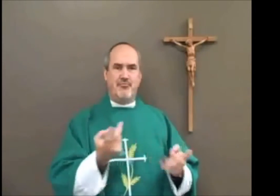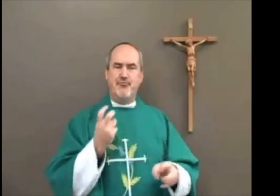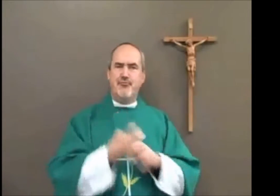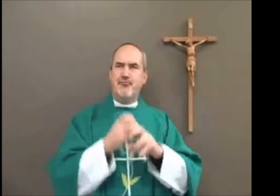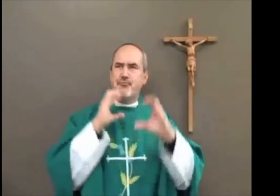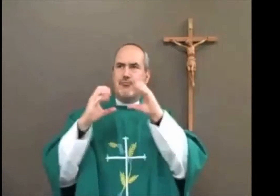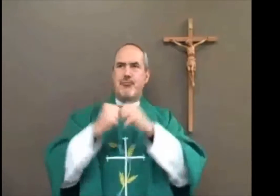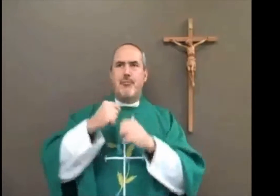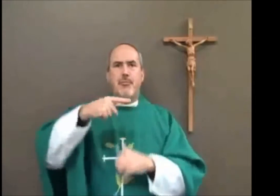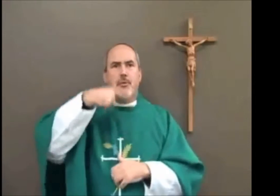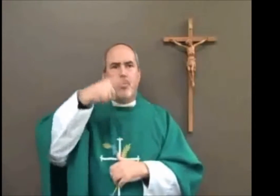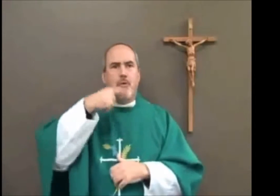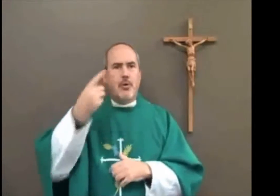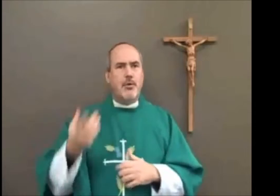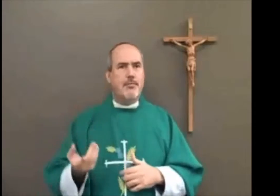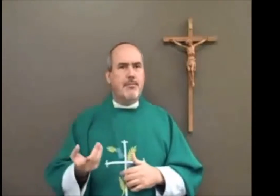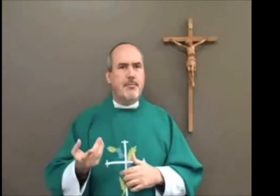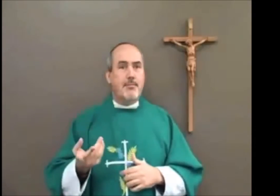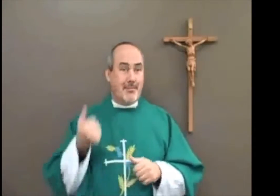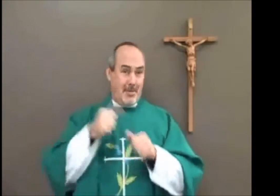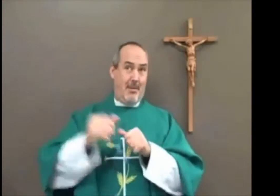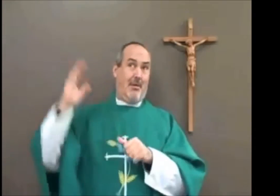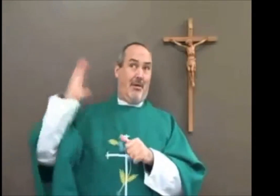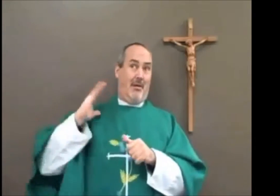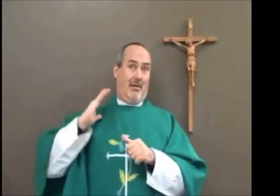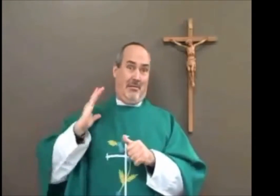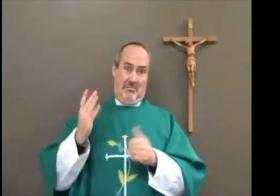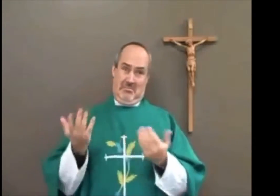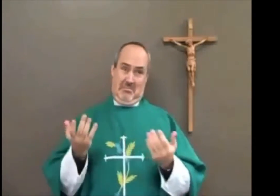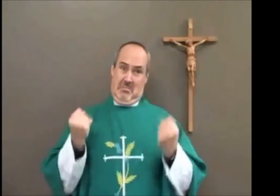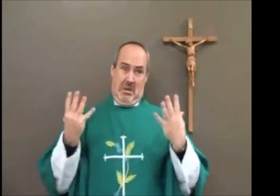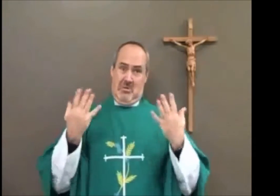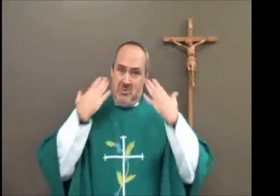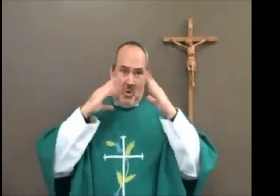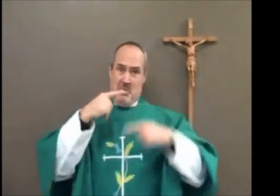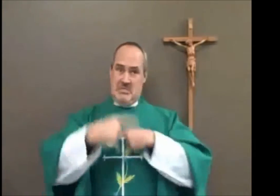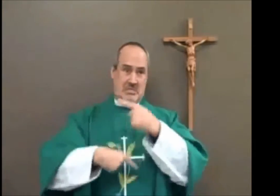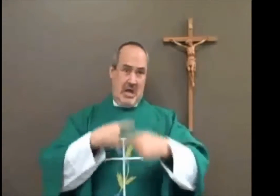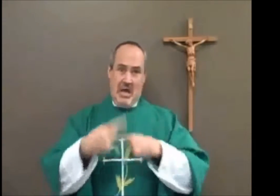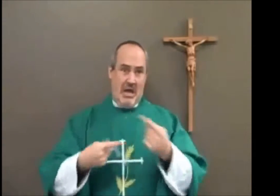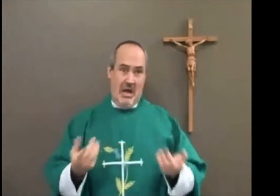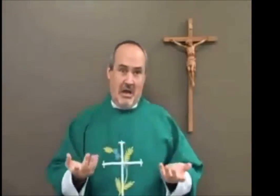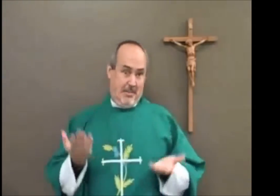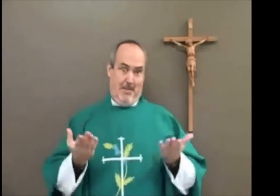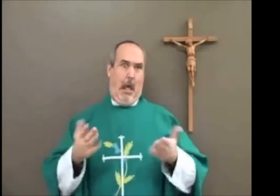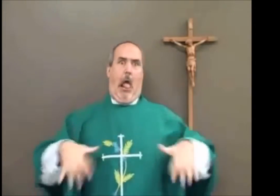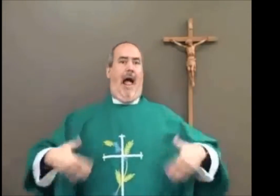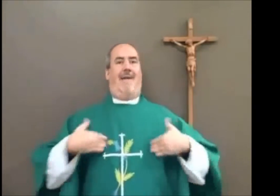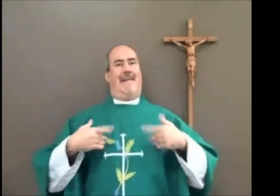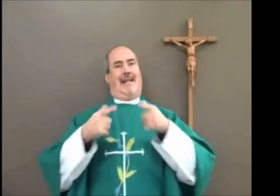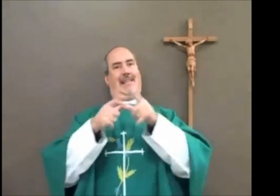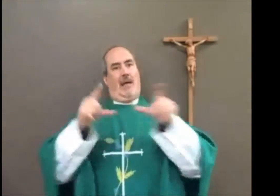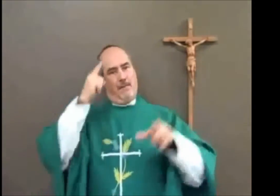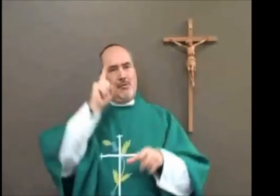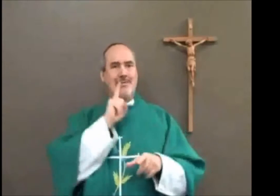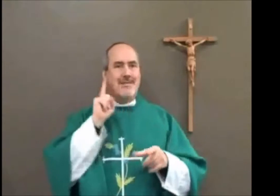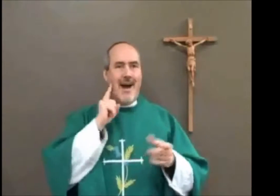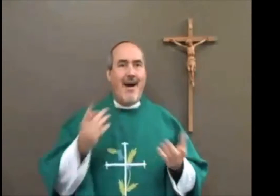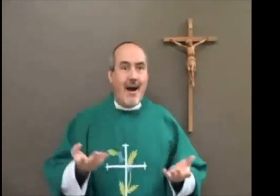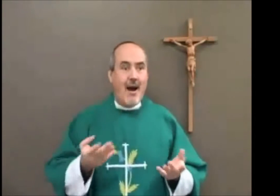In today's gospel, we see a deaf person who could not communicate with hearing people because back then they probably didn't even